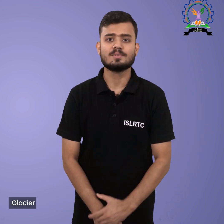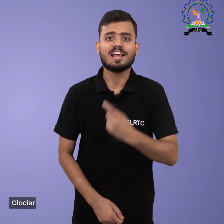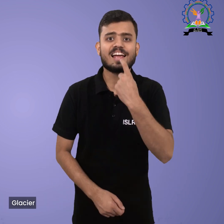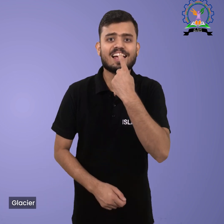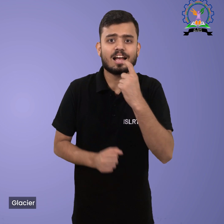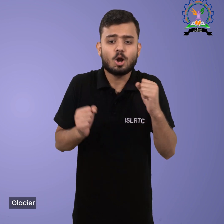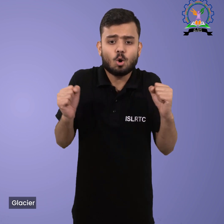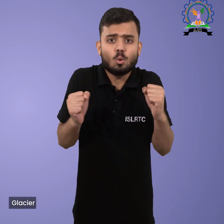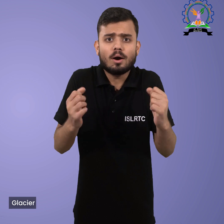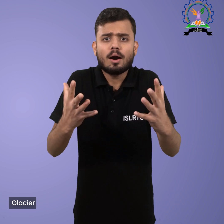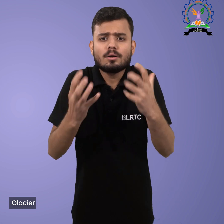Glacier.